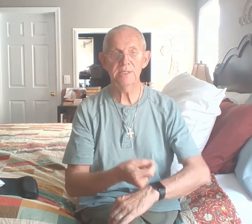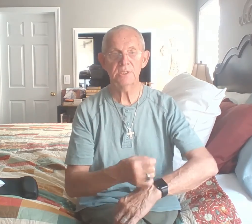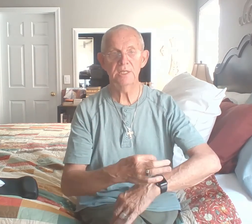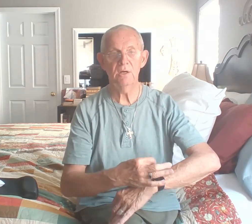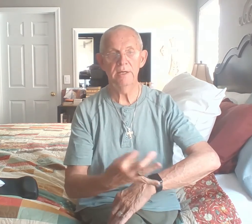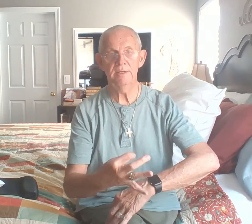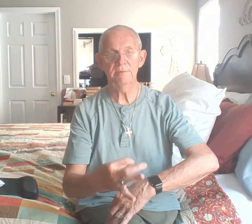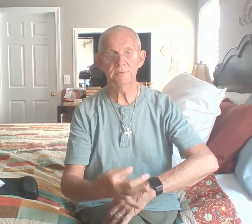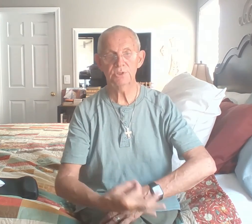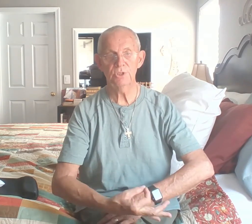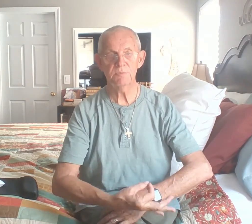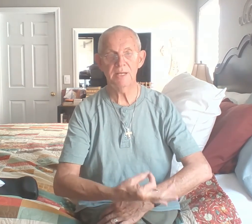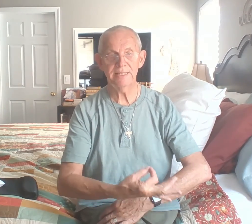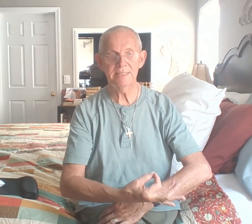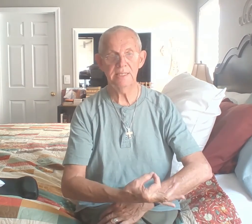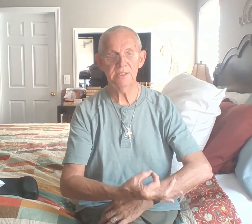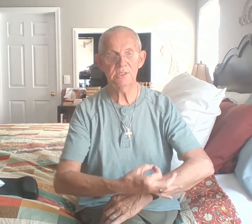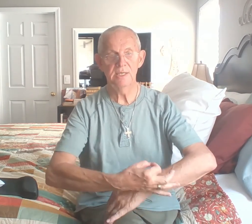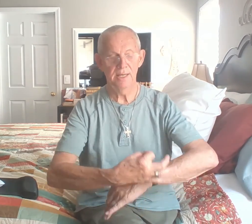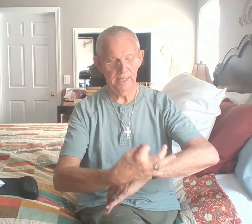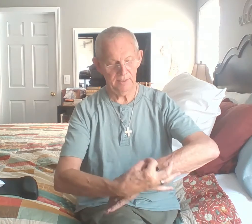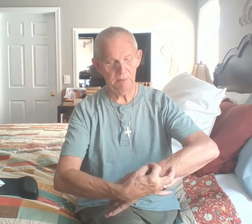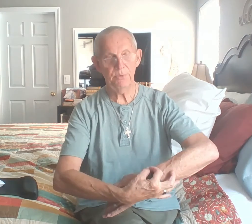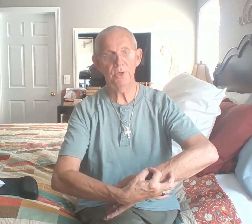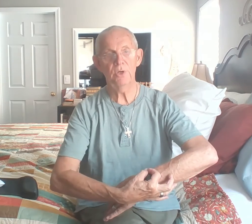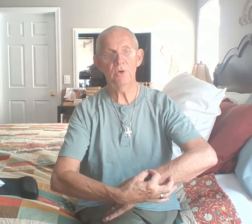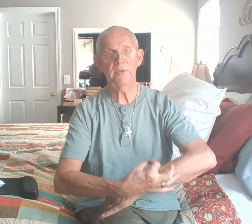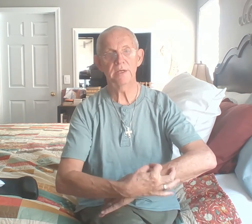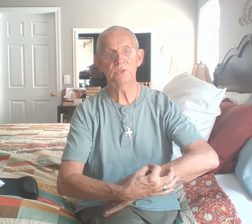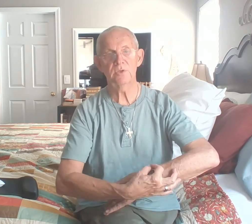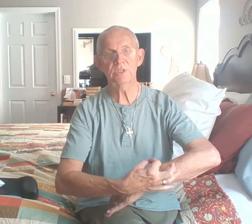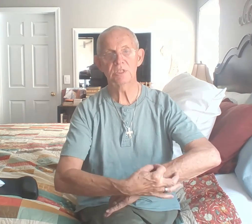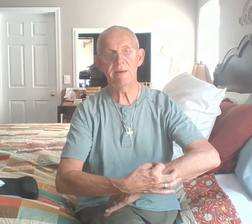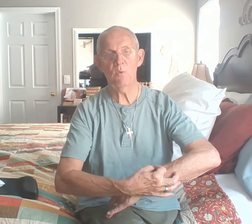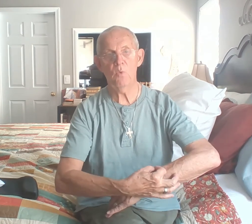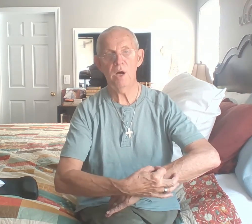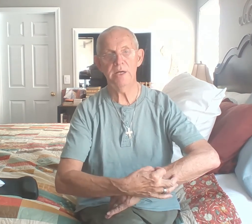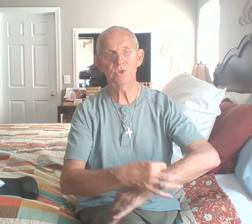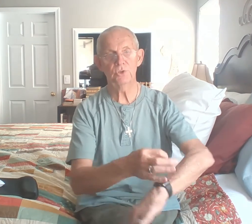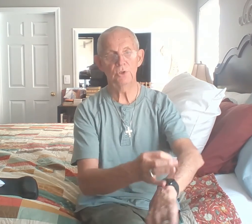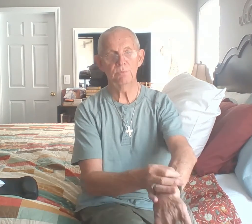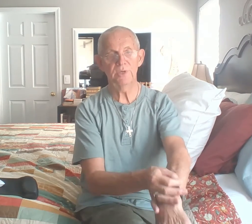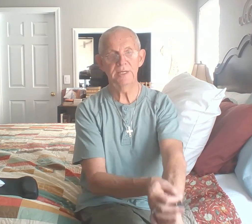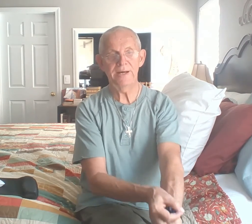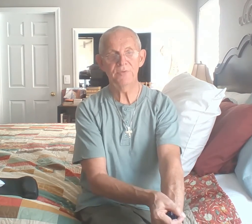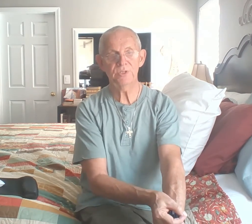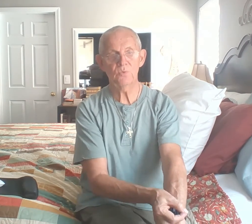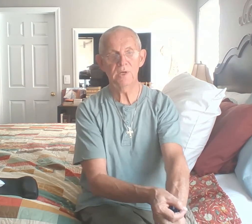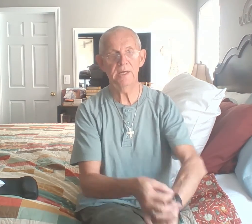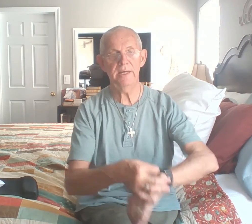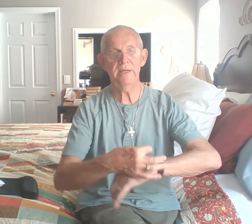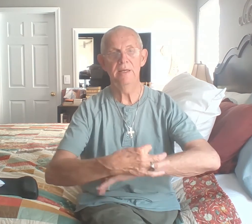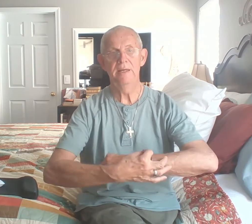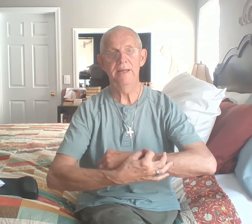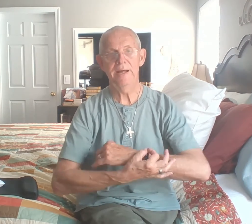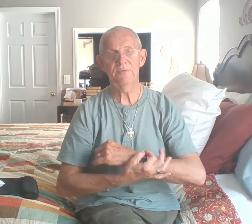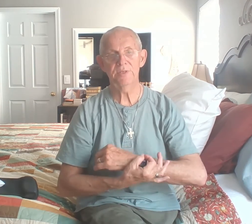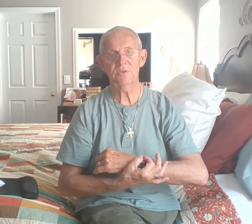and like this, and then put it on there. So this is my watch. You can put it out this way, out this,